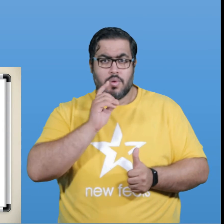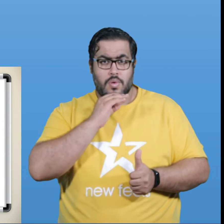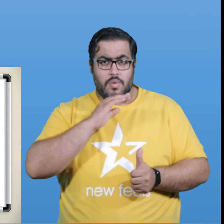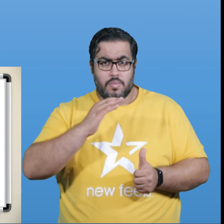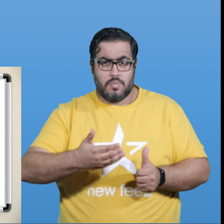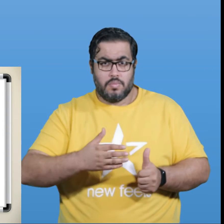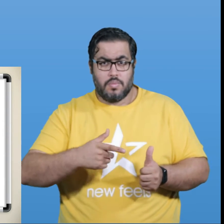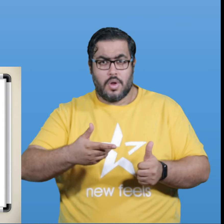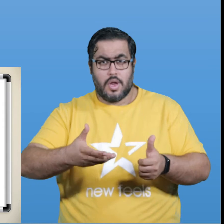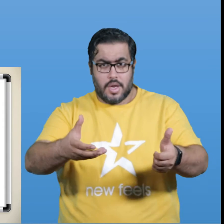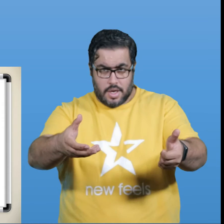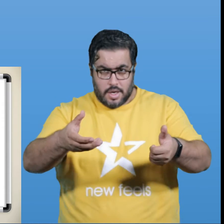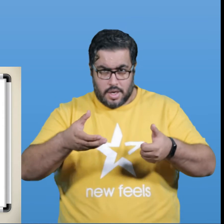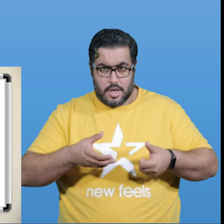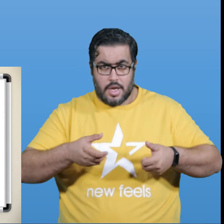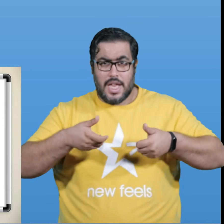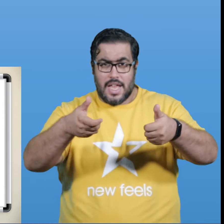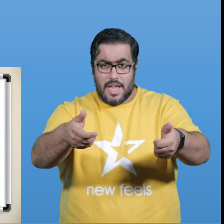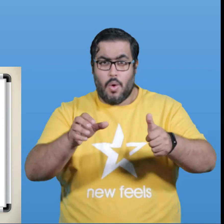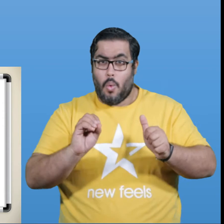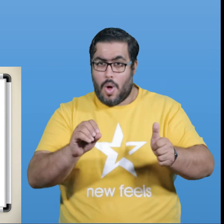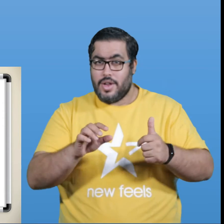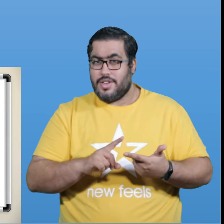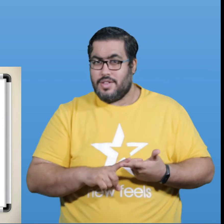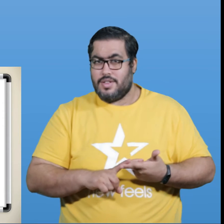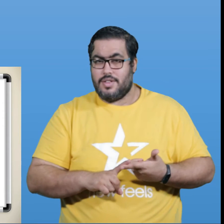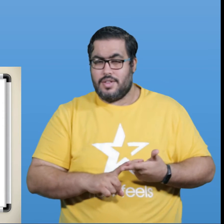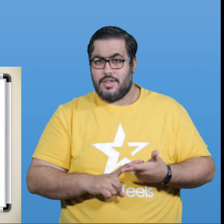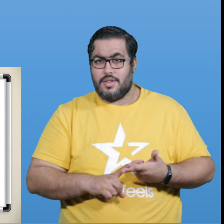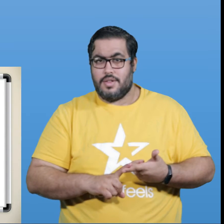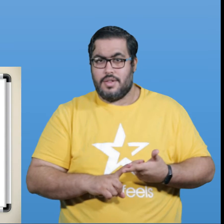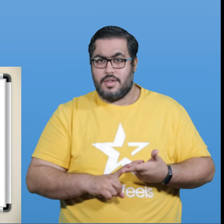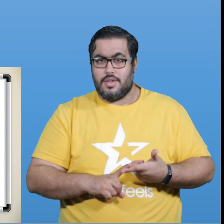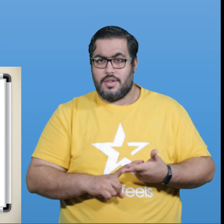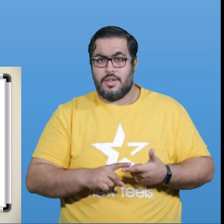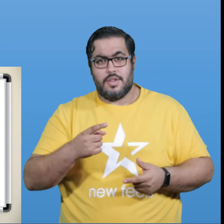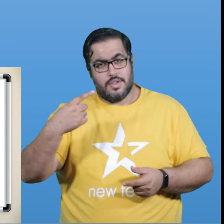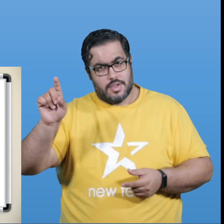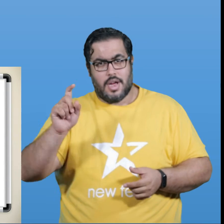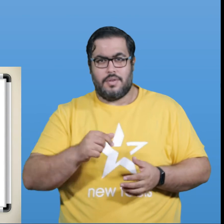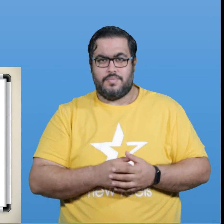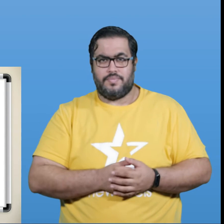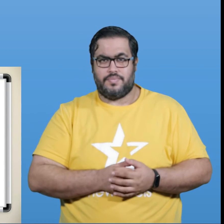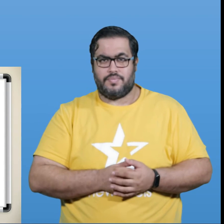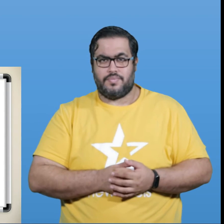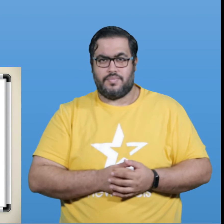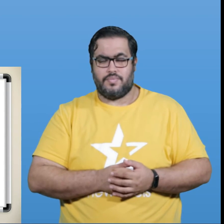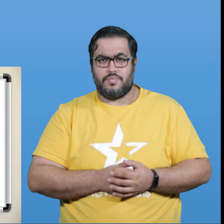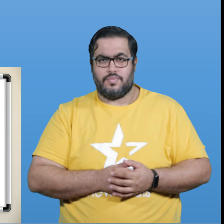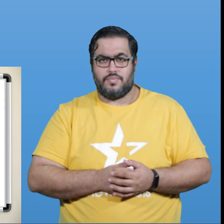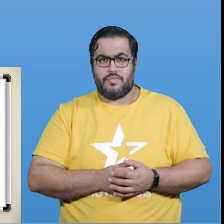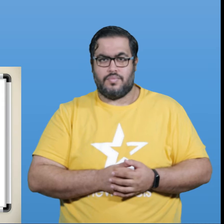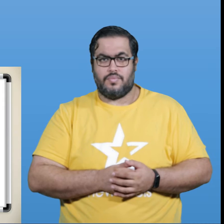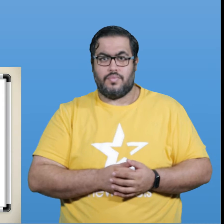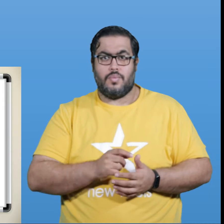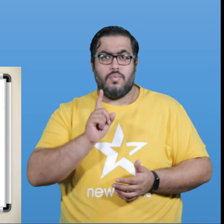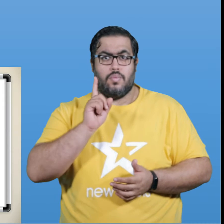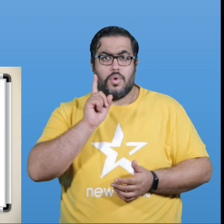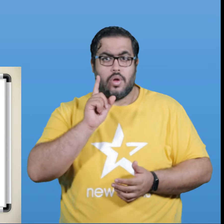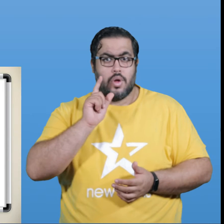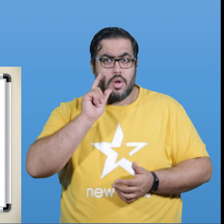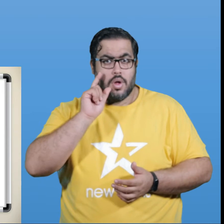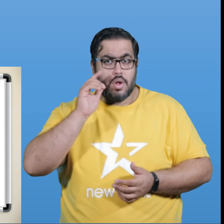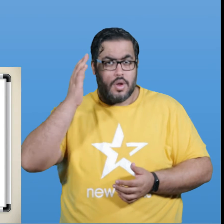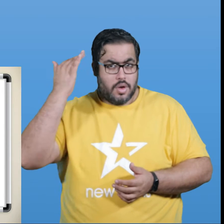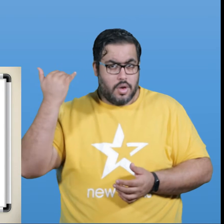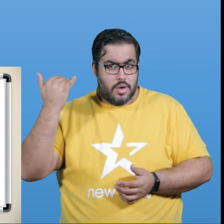many gifts during a baby shower. Is this correct one? Yes, it's correct. Both men and women have baby showers.